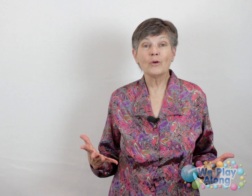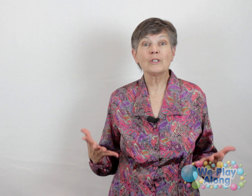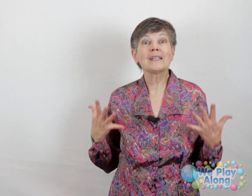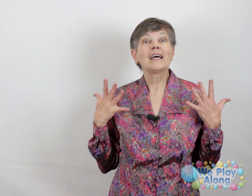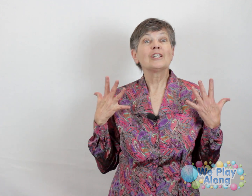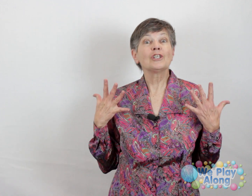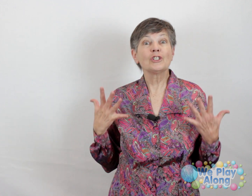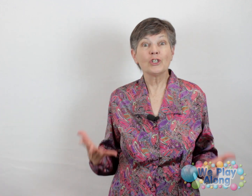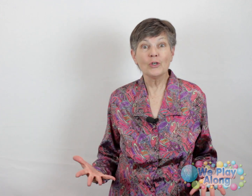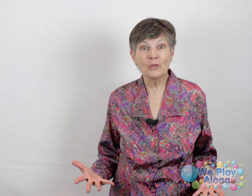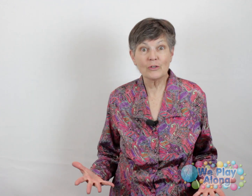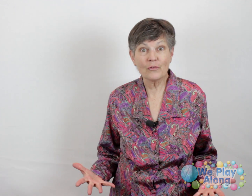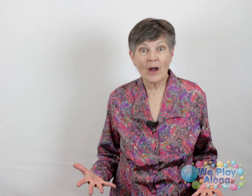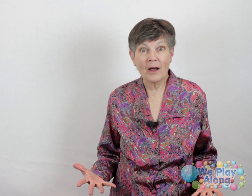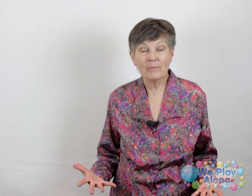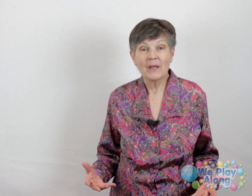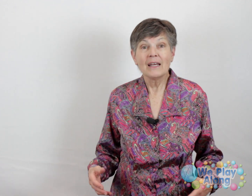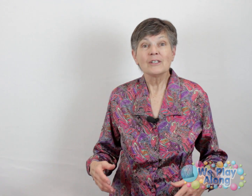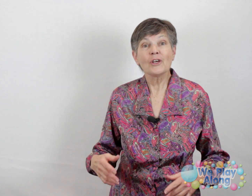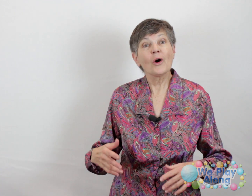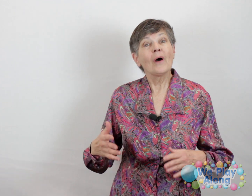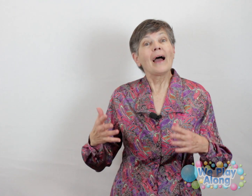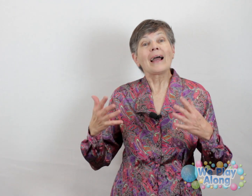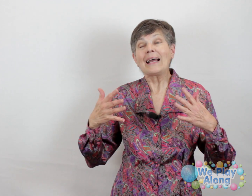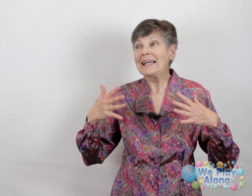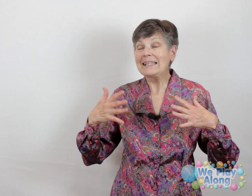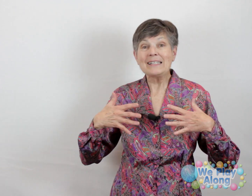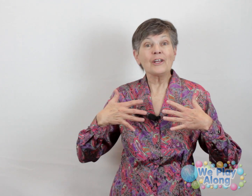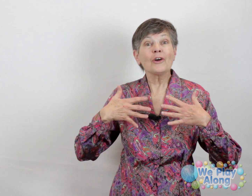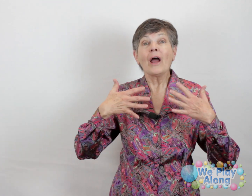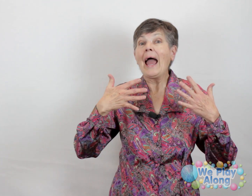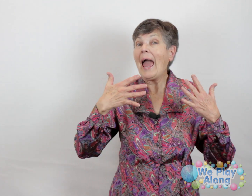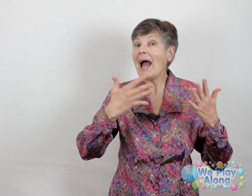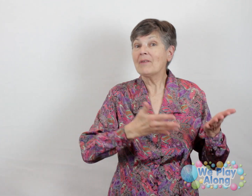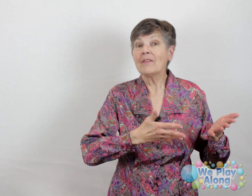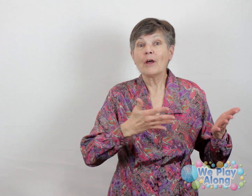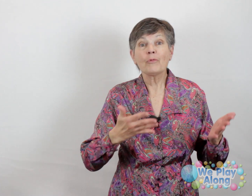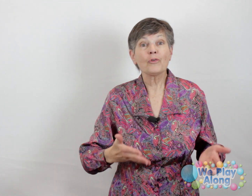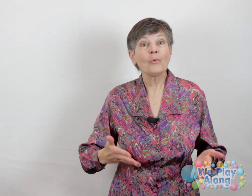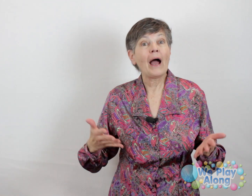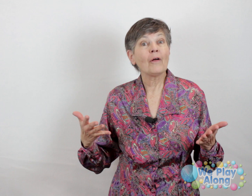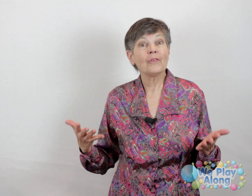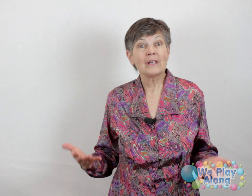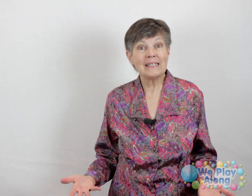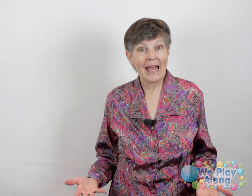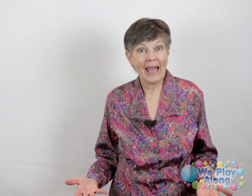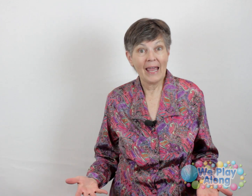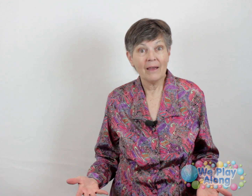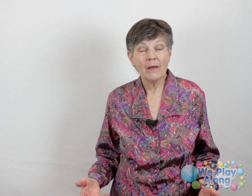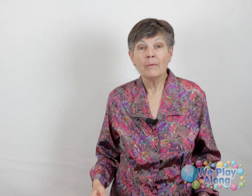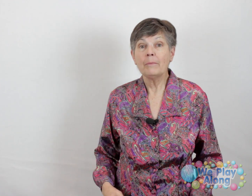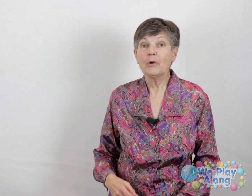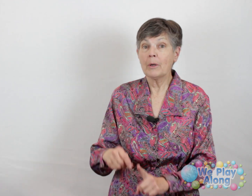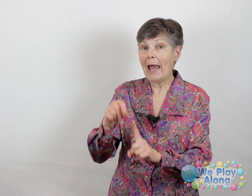fruits to choose from. So consider having them throughout the day. Maybe you can have